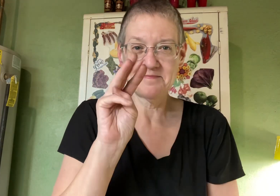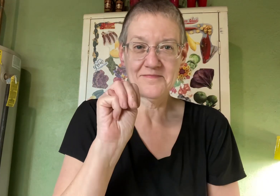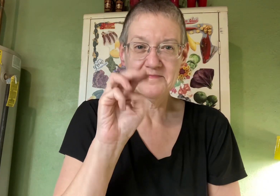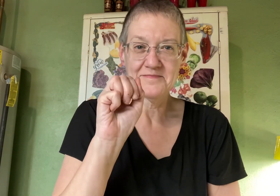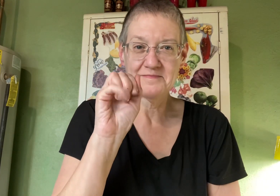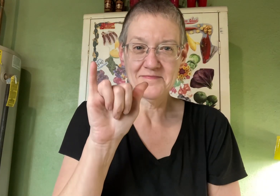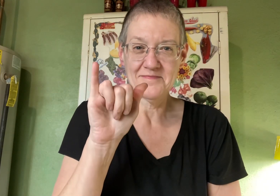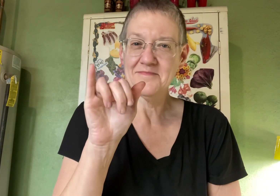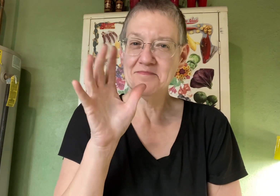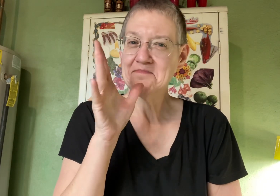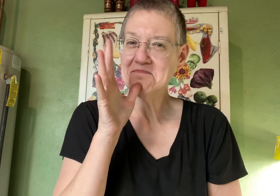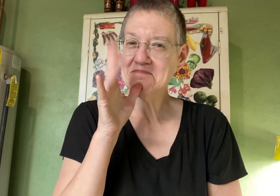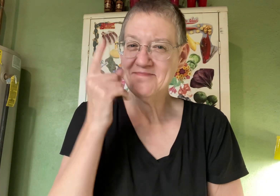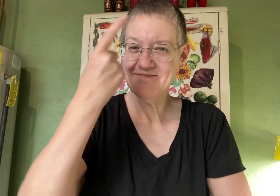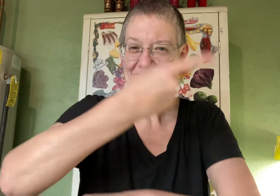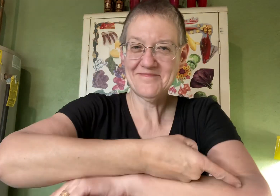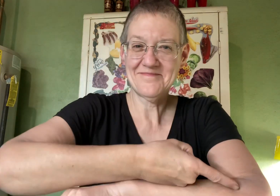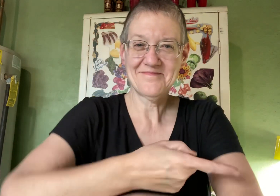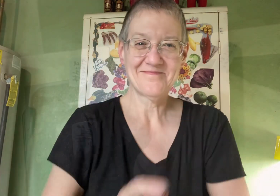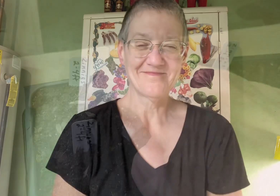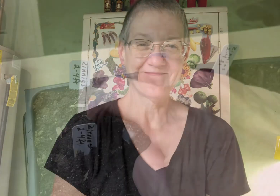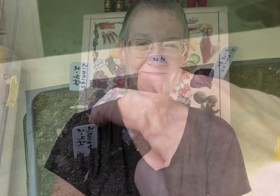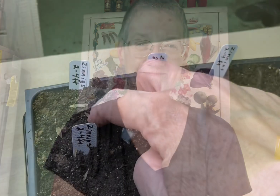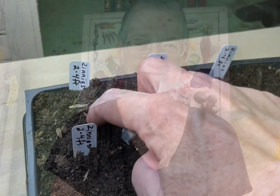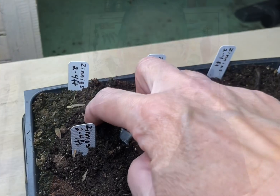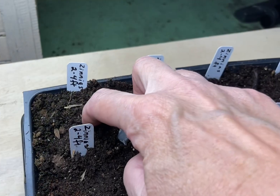that's mid-May, after Mother's Day.